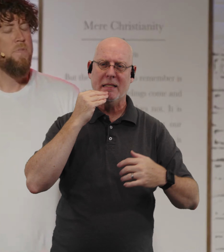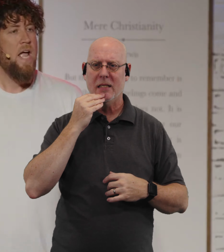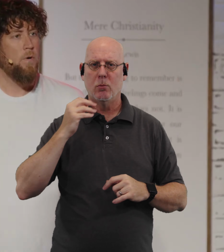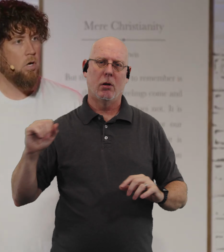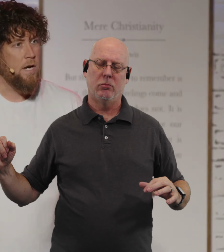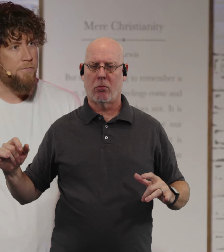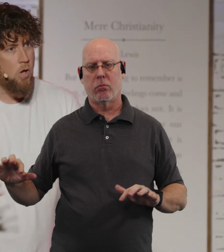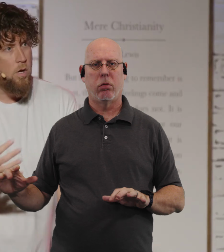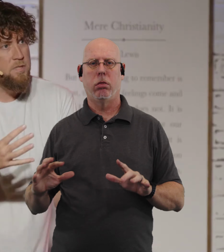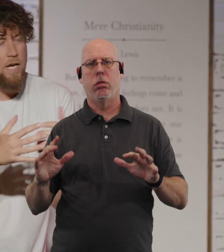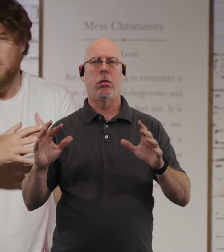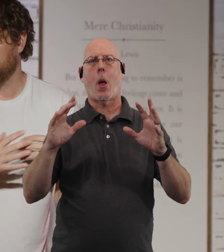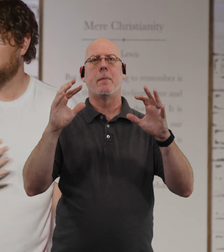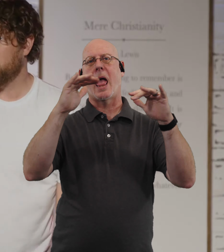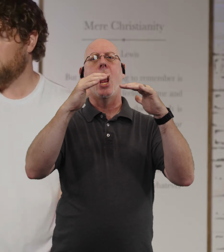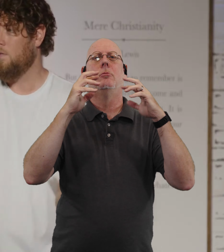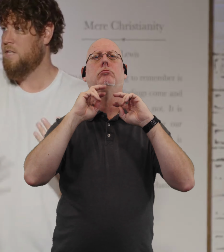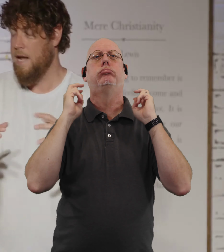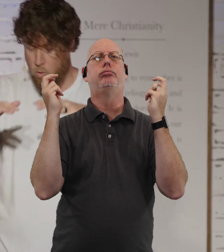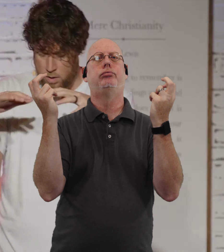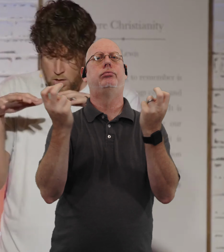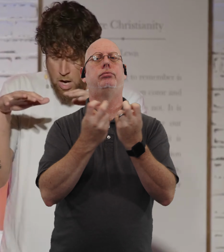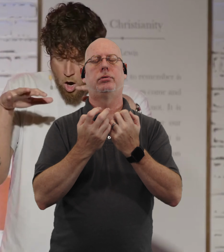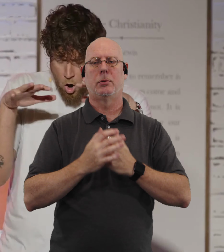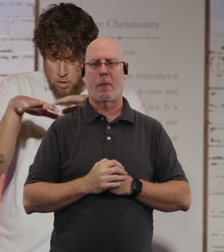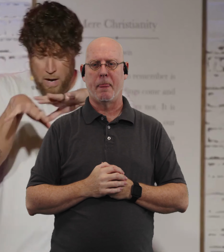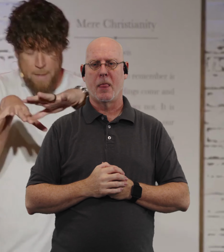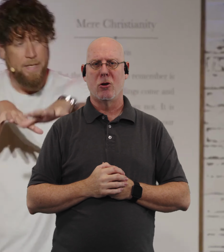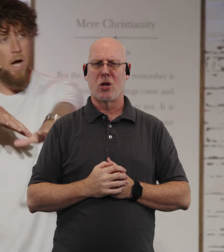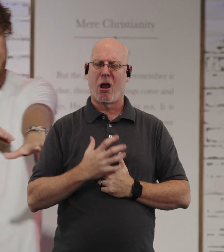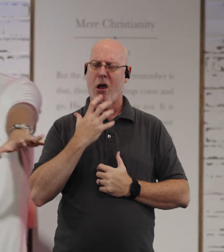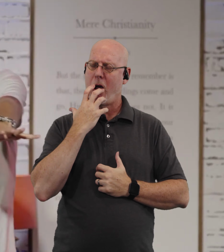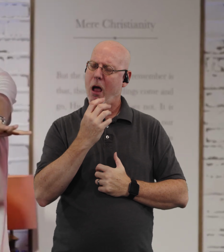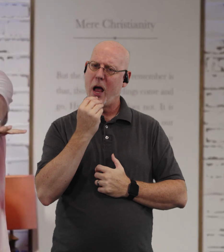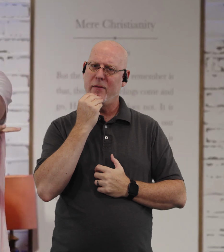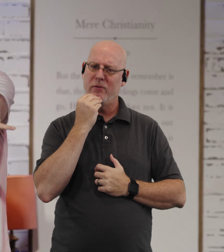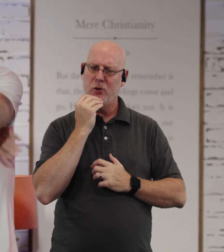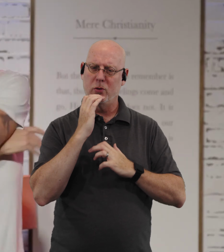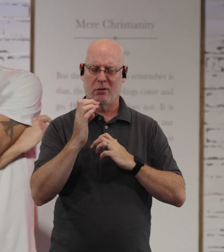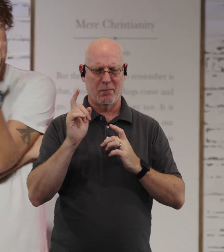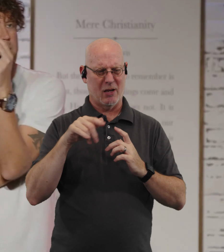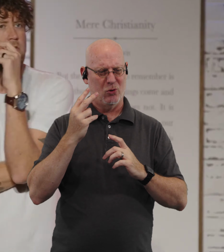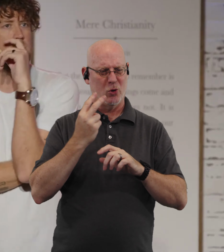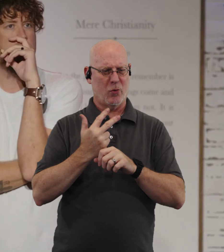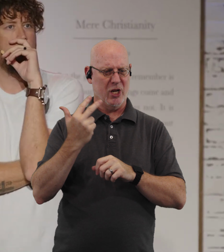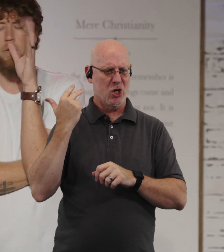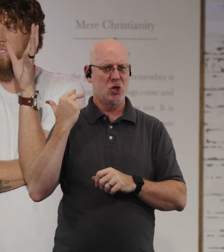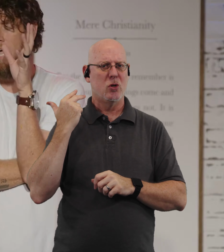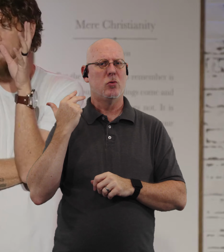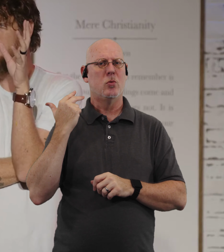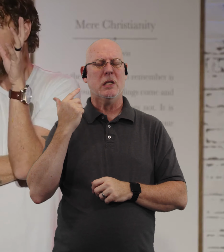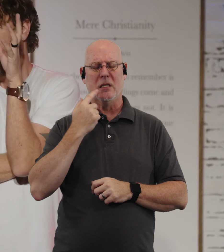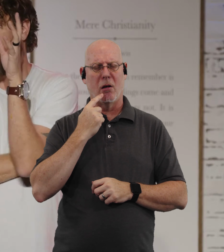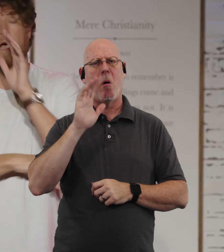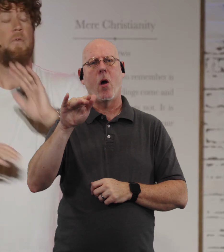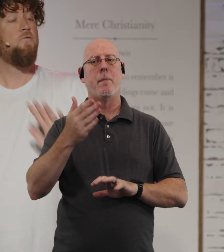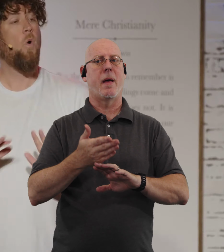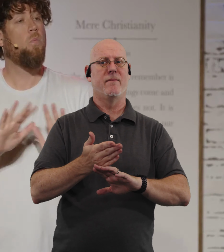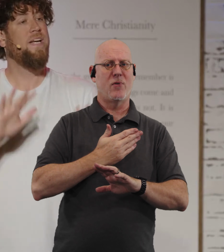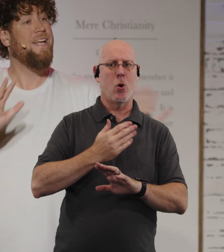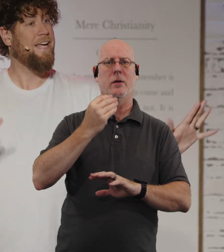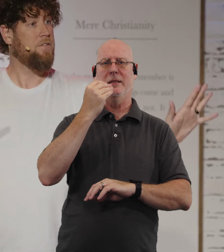table. And we all kind of float upstairs and we sit around the table and all the piping hot food is on the table. And up until about 2 or 3 years ago, she would always say, all